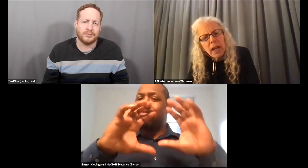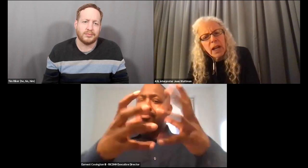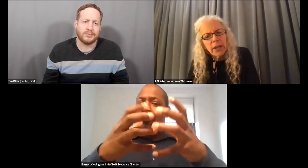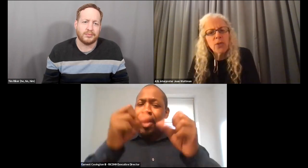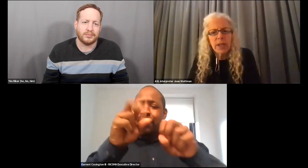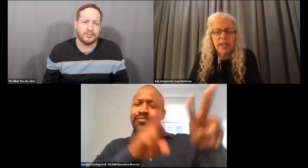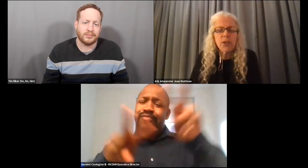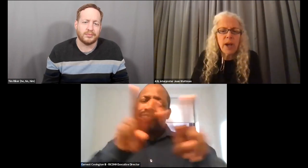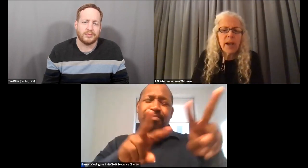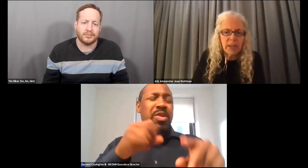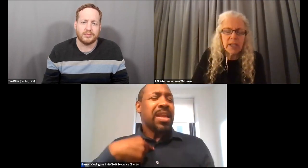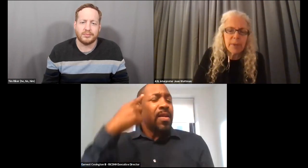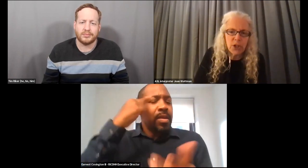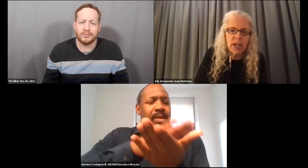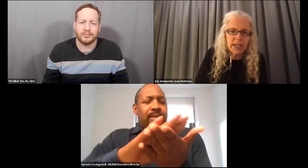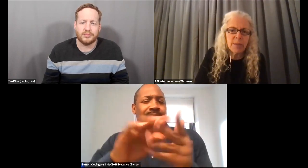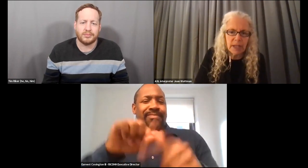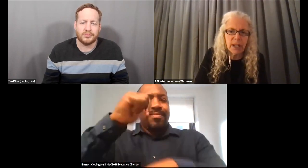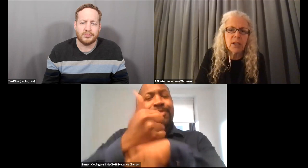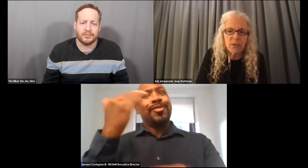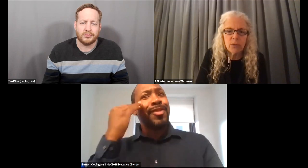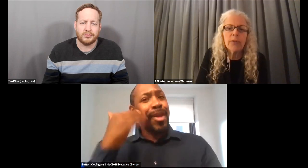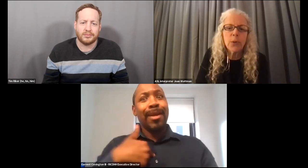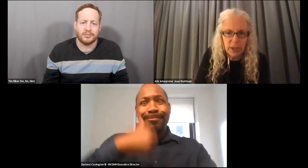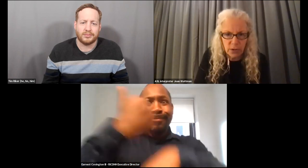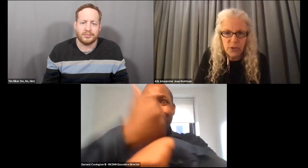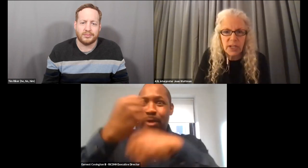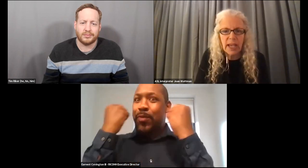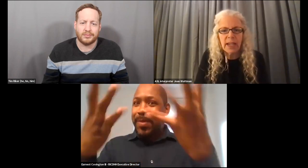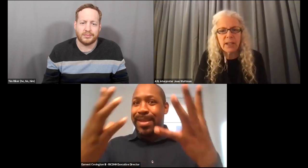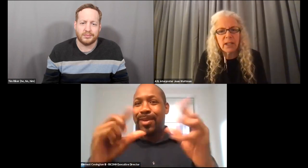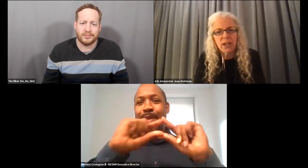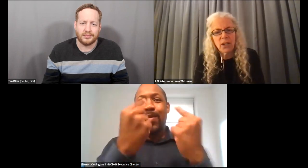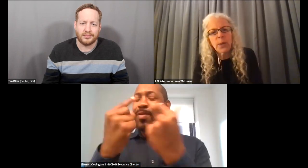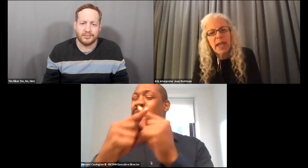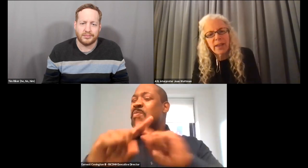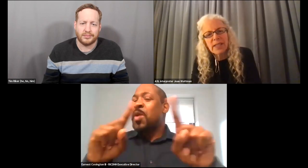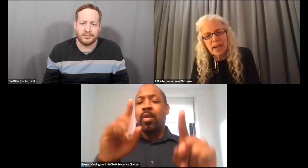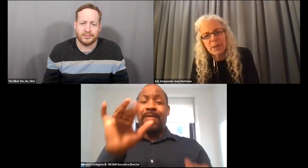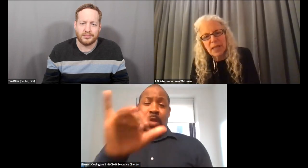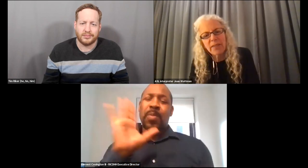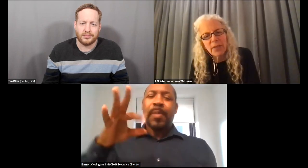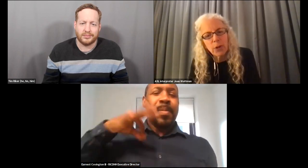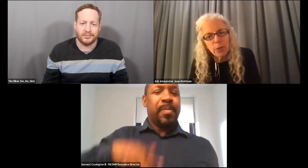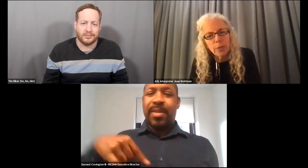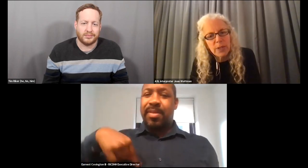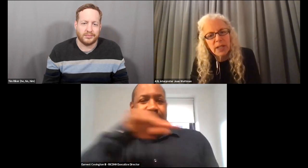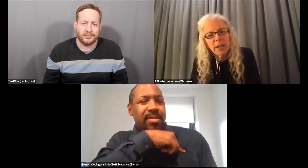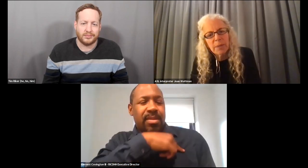I know that they do have the Commission on Disability reviewing those, and we have set up a lot of different groups, but I